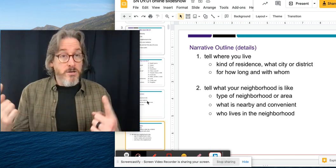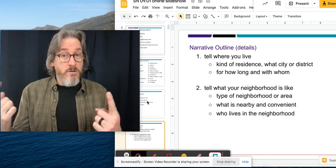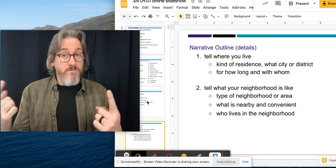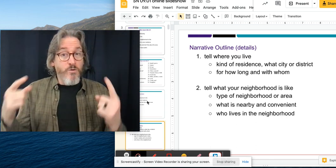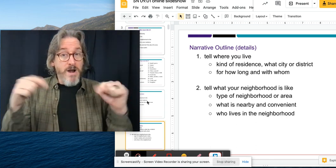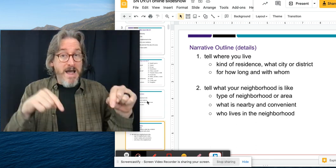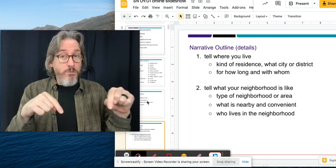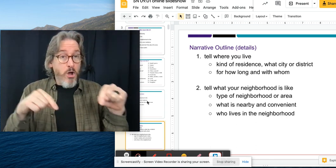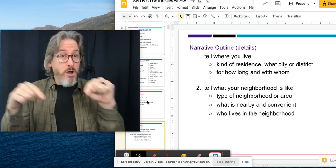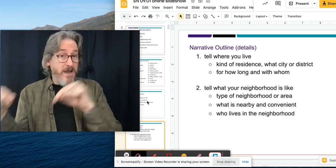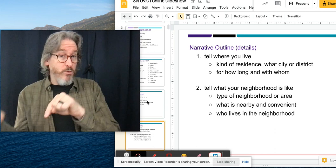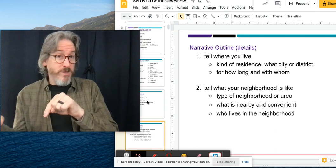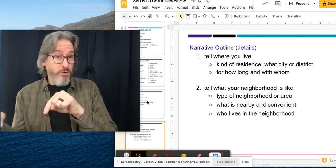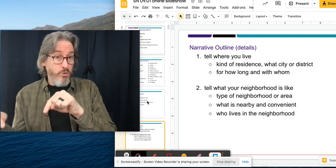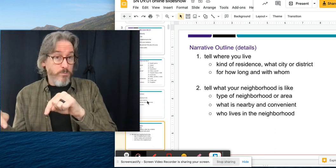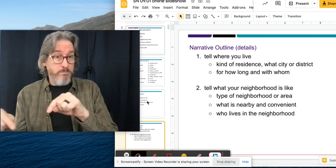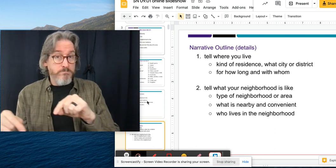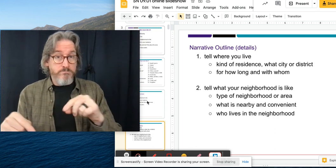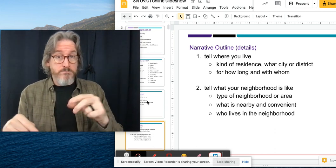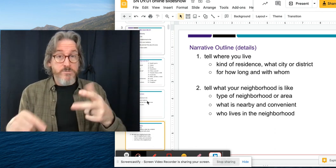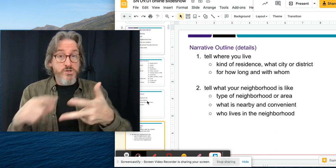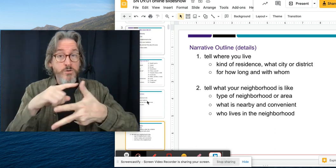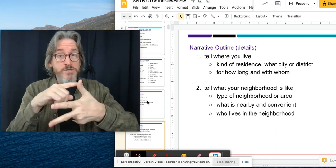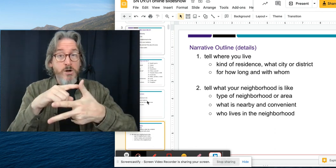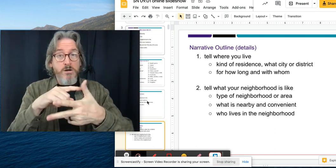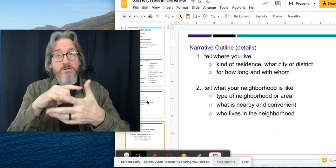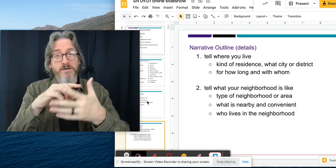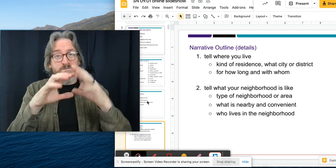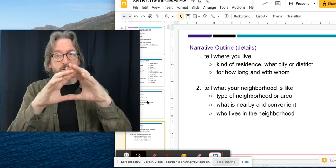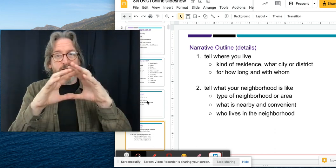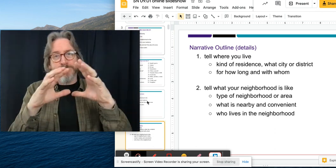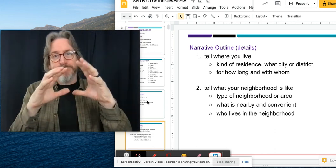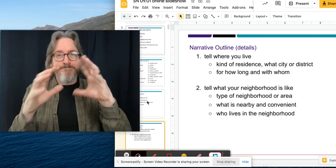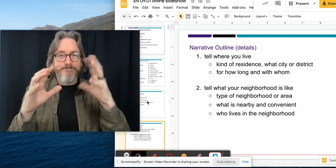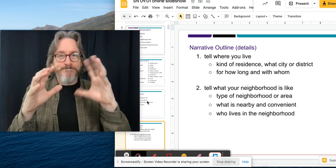And for how long and with whom. So those are